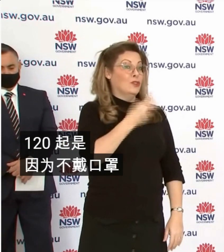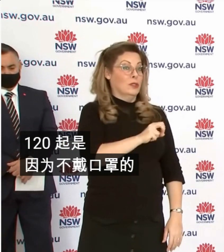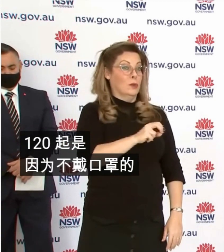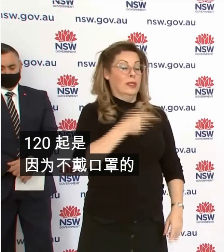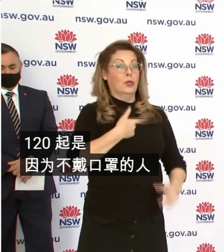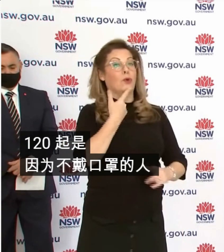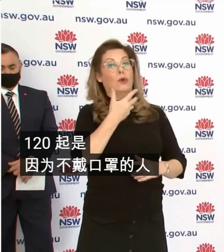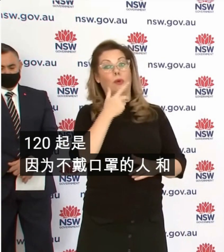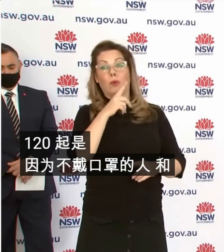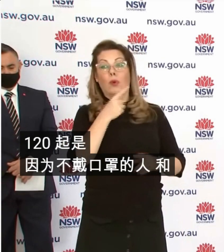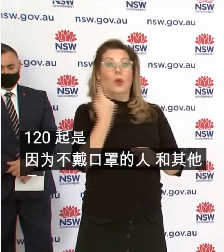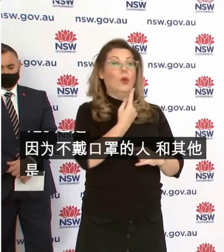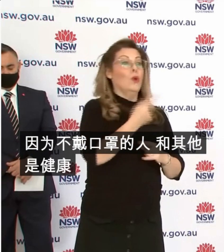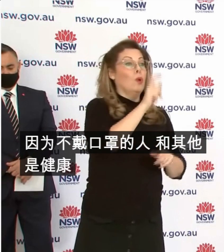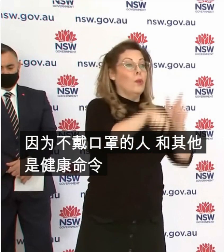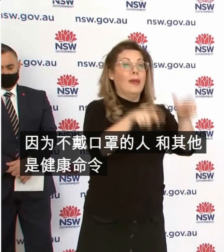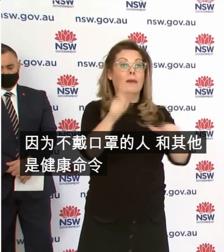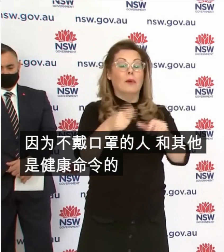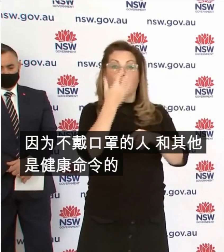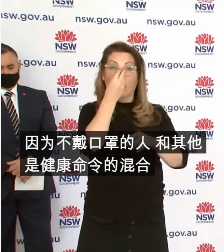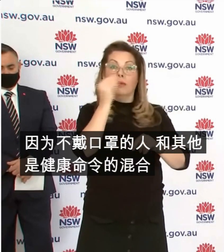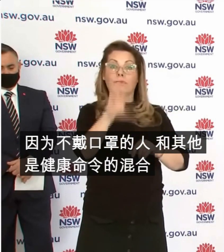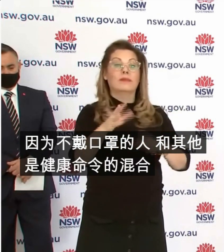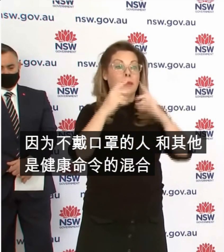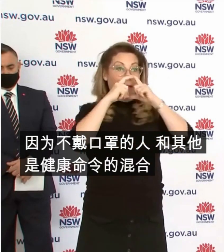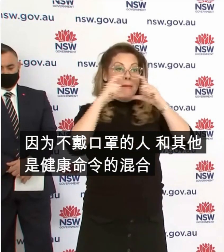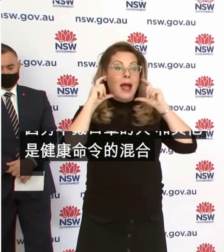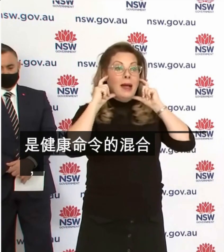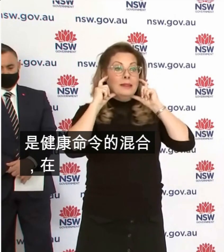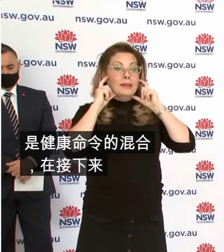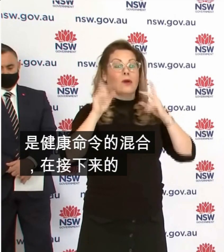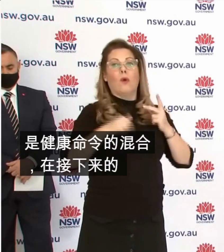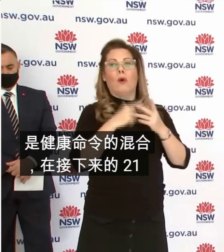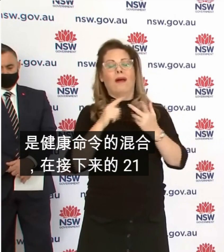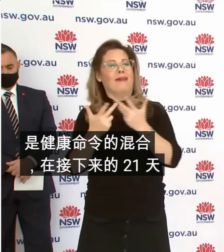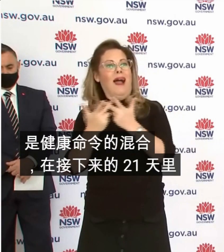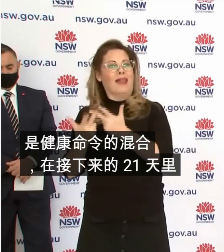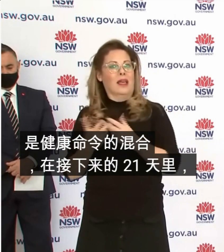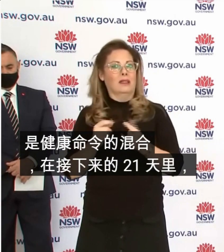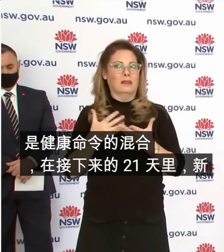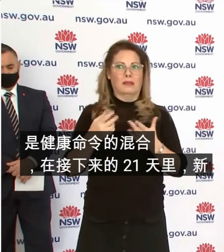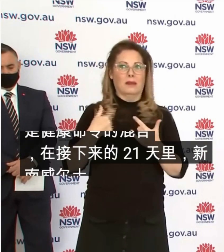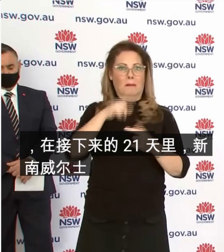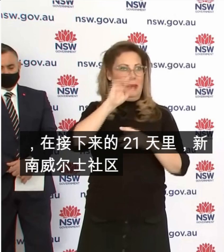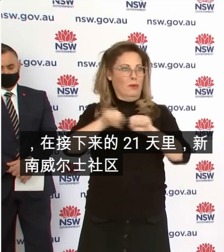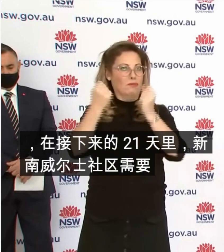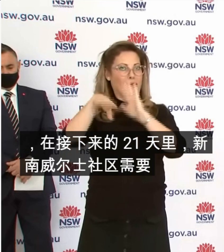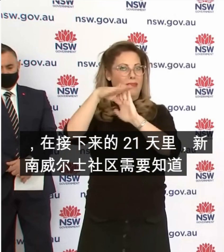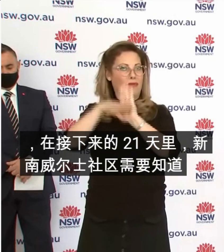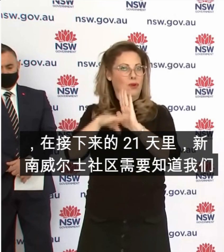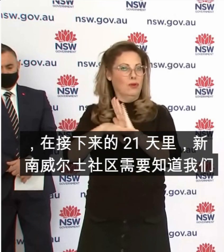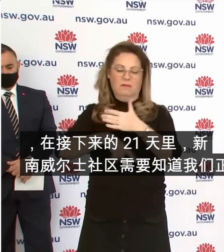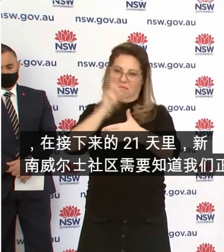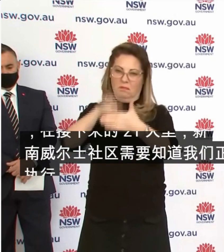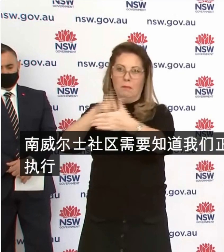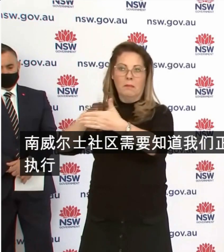wearing masks, and other were a mix of the health orders. And over the next 21 days, the New South Wales community need